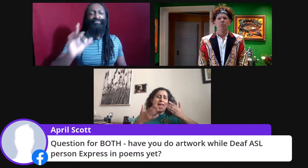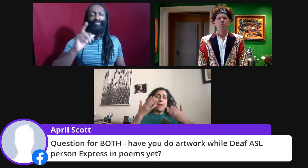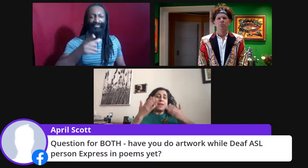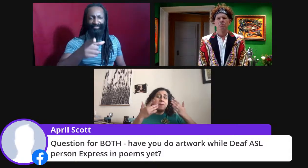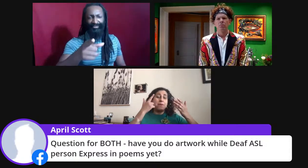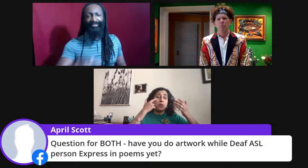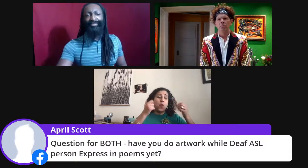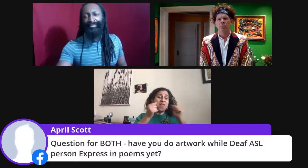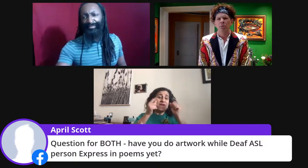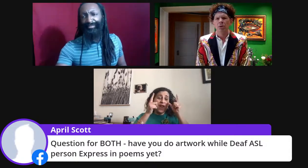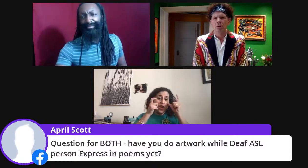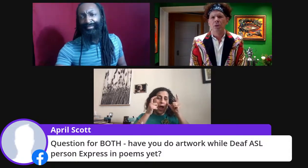Actually, I'm not sure as well.